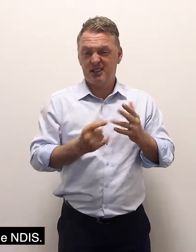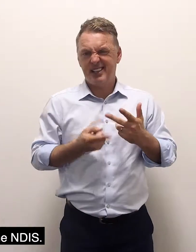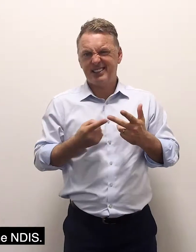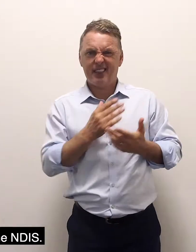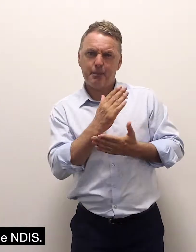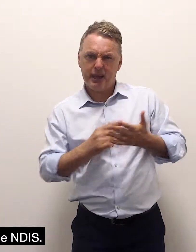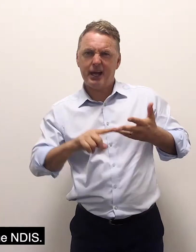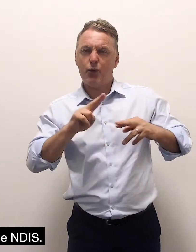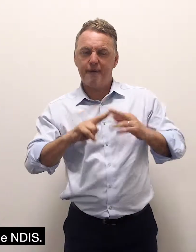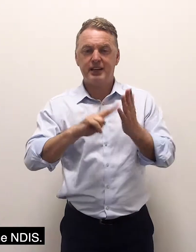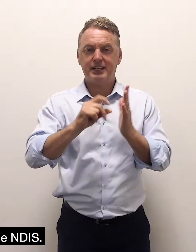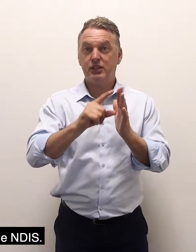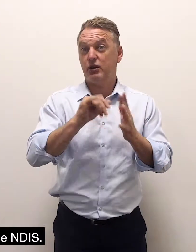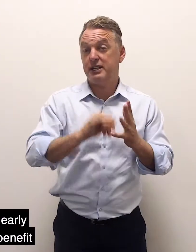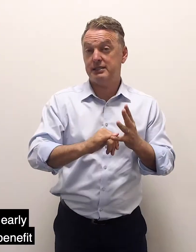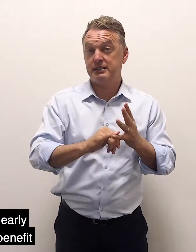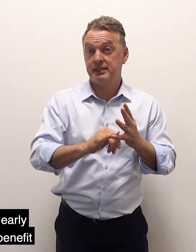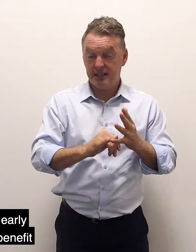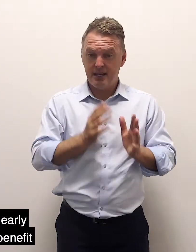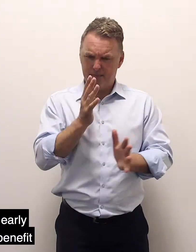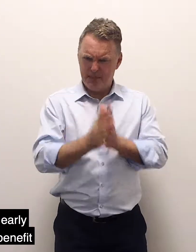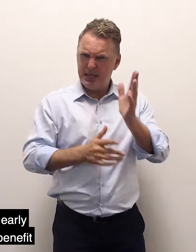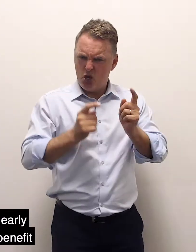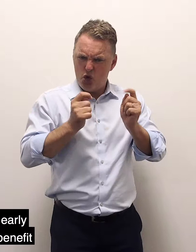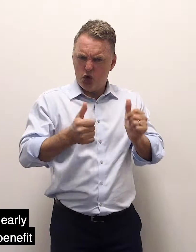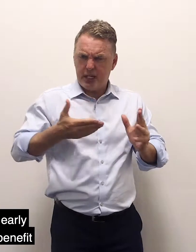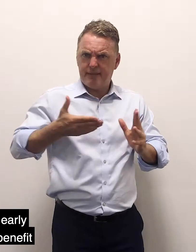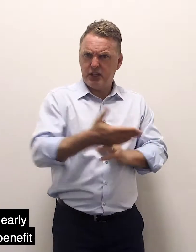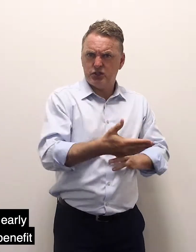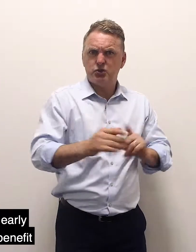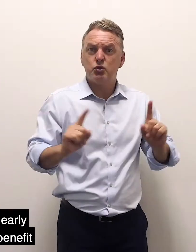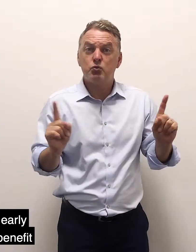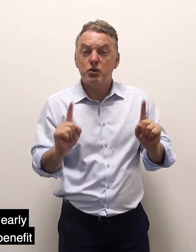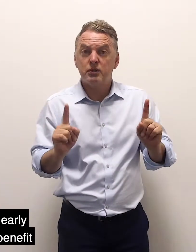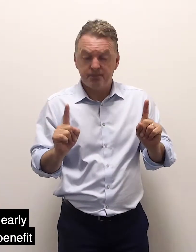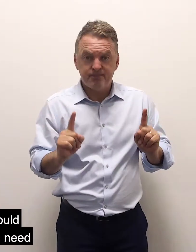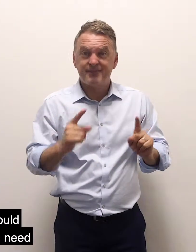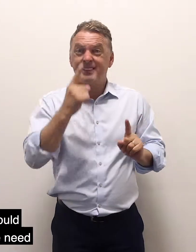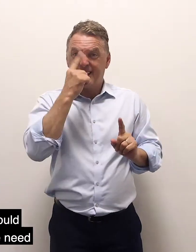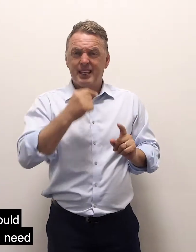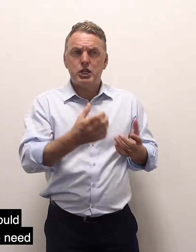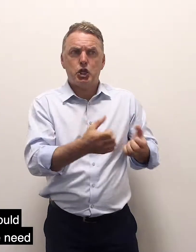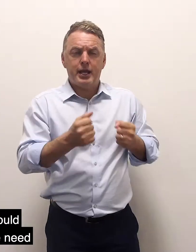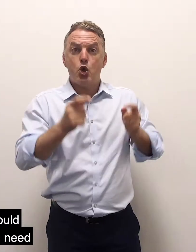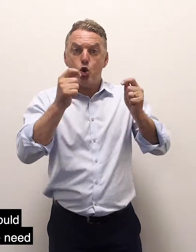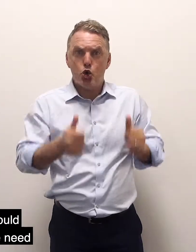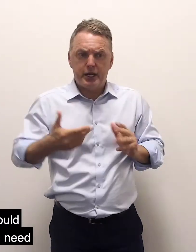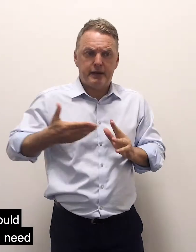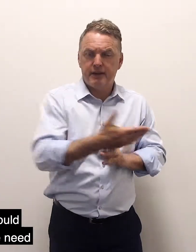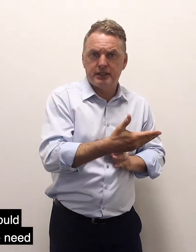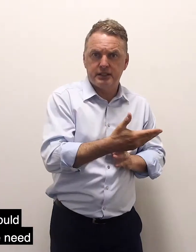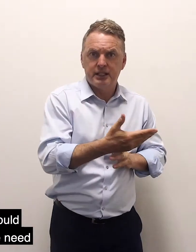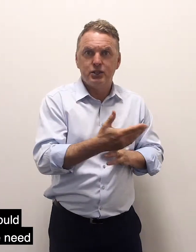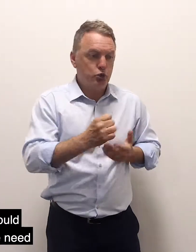It's another part of the NDIS. They can access early intervention if the benefit to the person